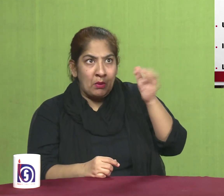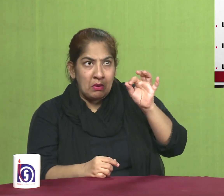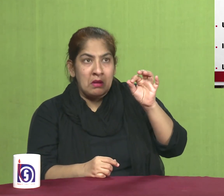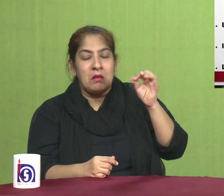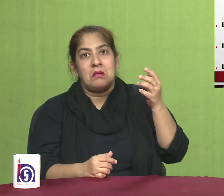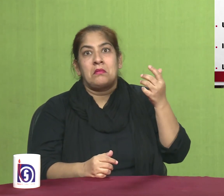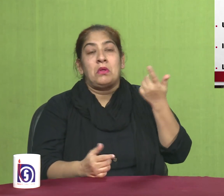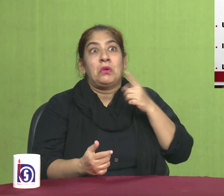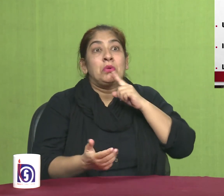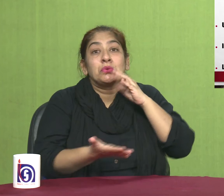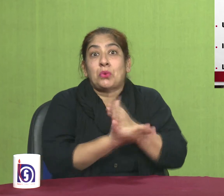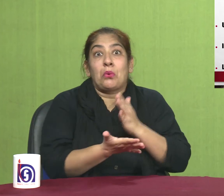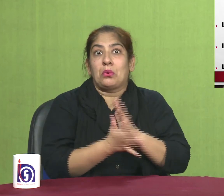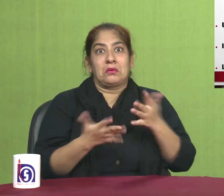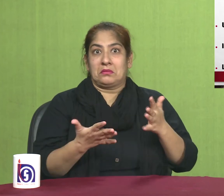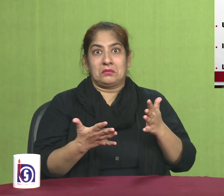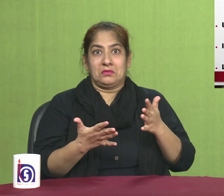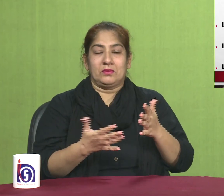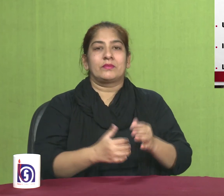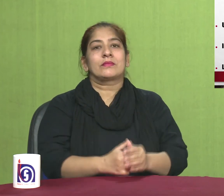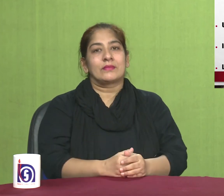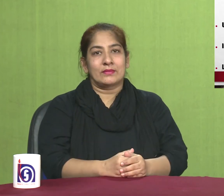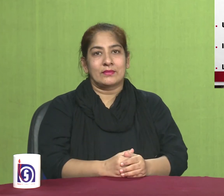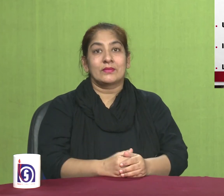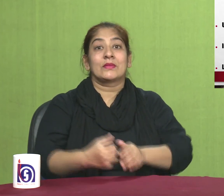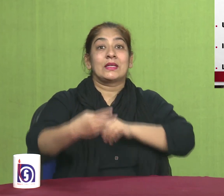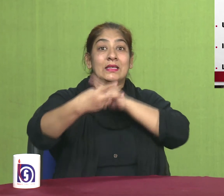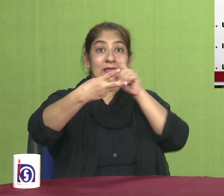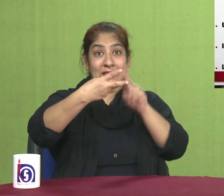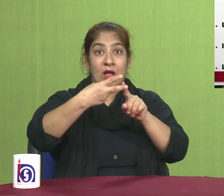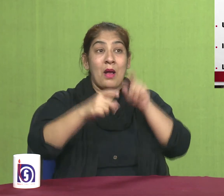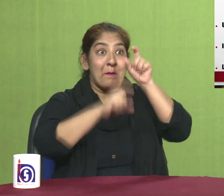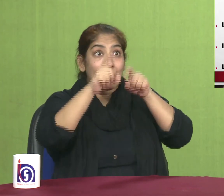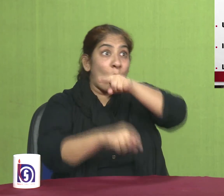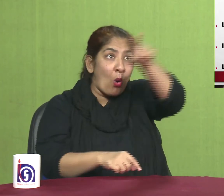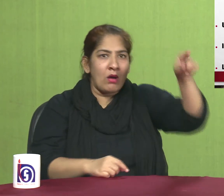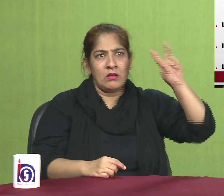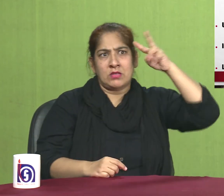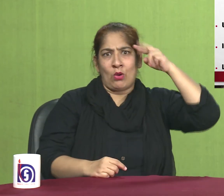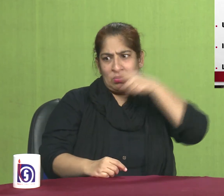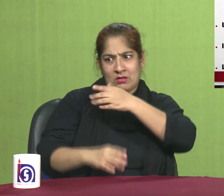The first one is that it is not sure, it is uncertain. The second is